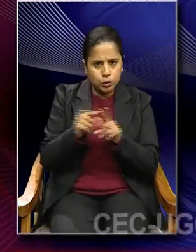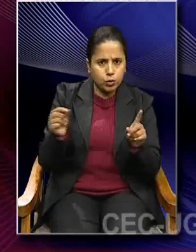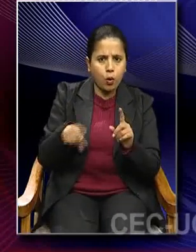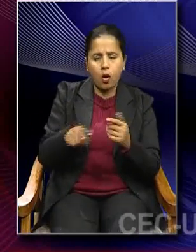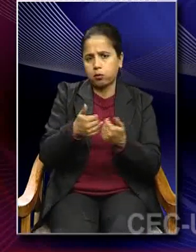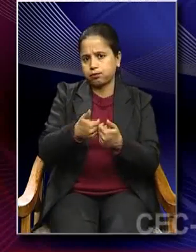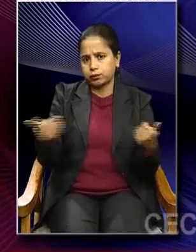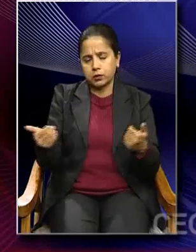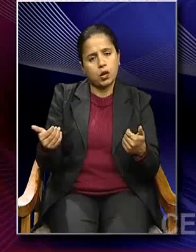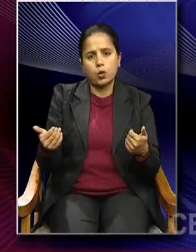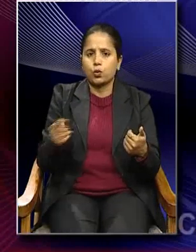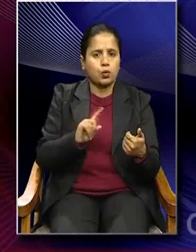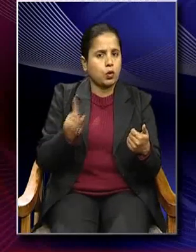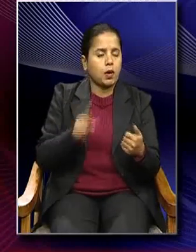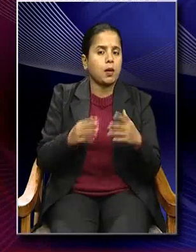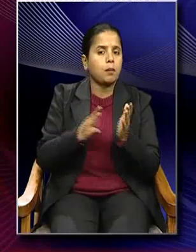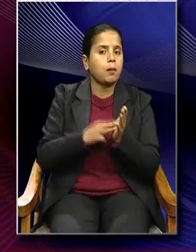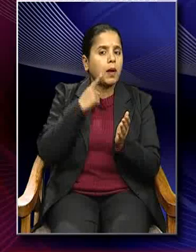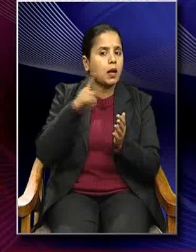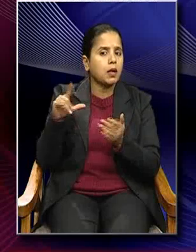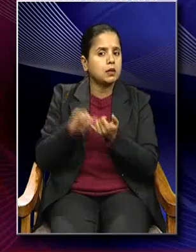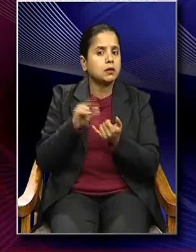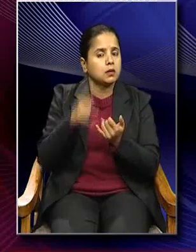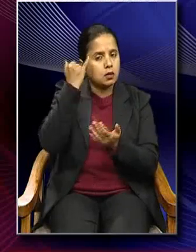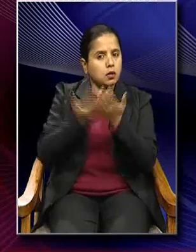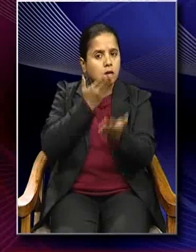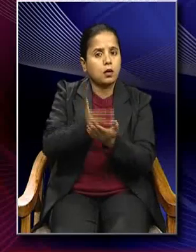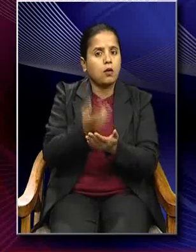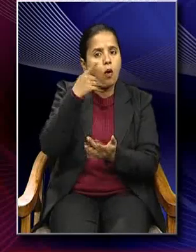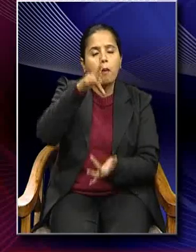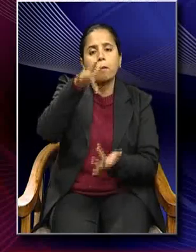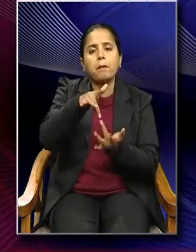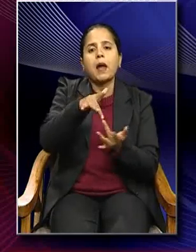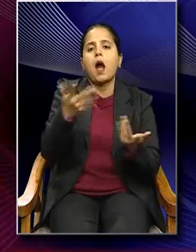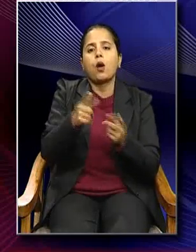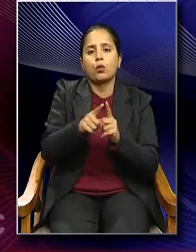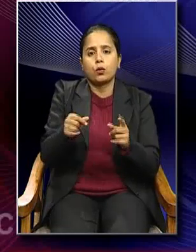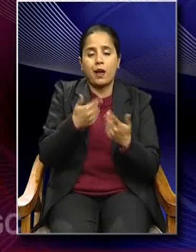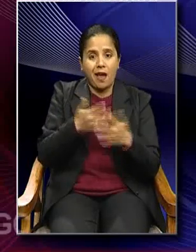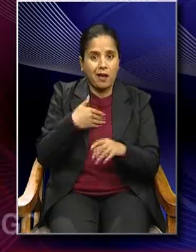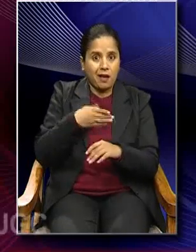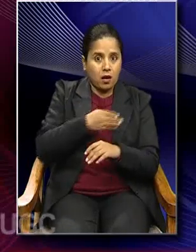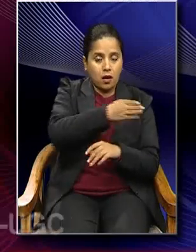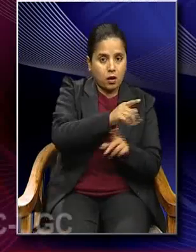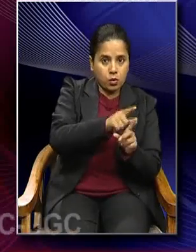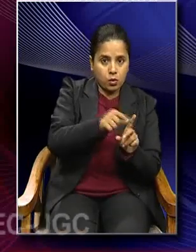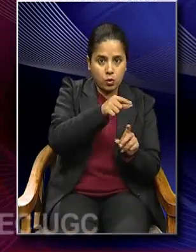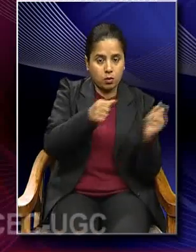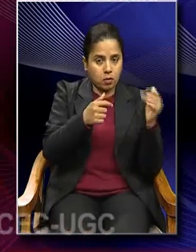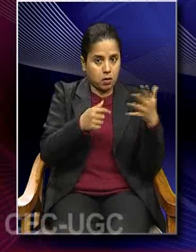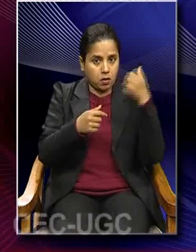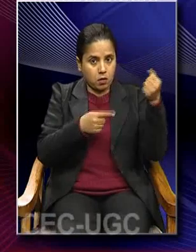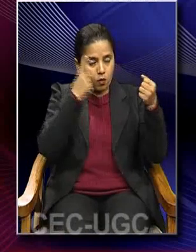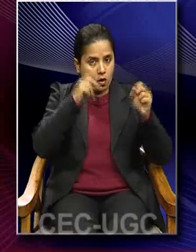apart. Mills suggested for a mid-path. So neither could capitalism be an answer